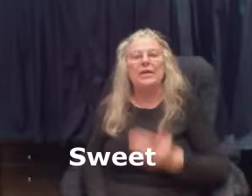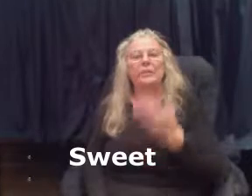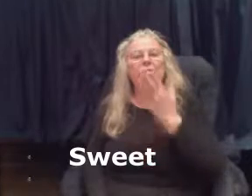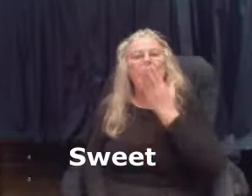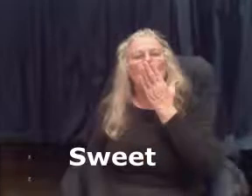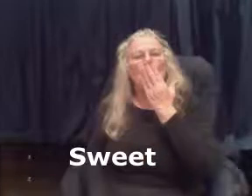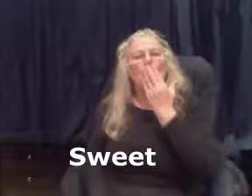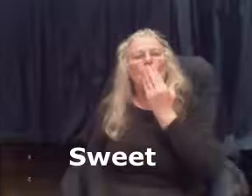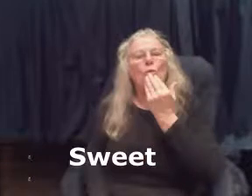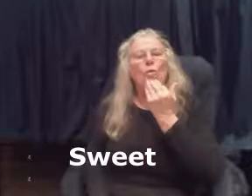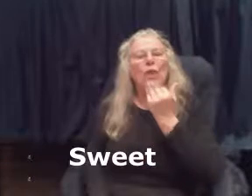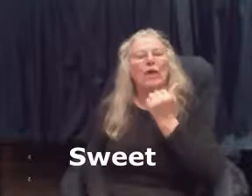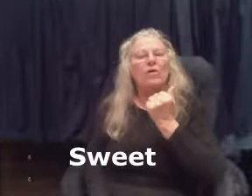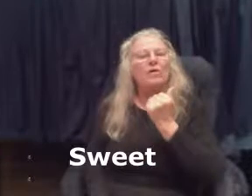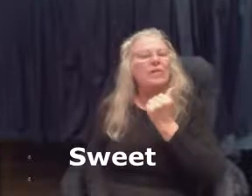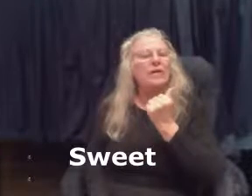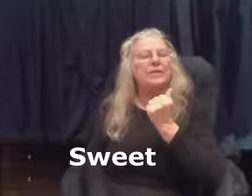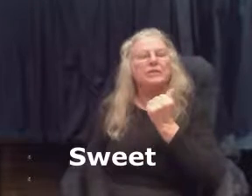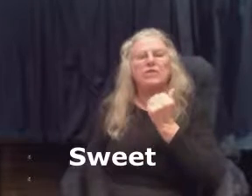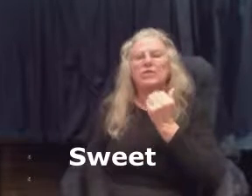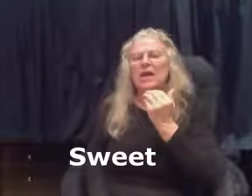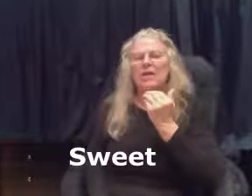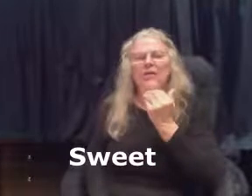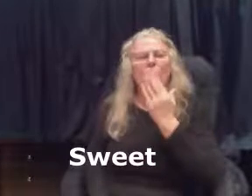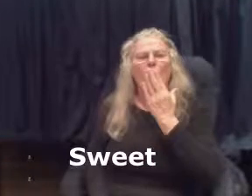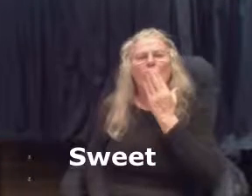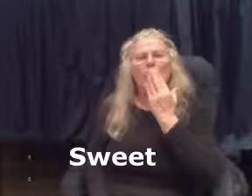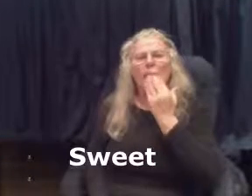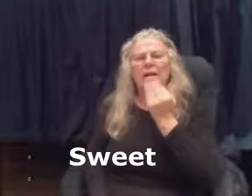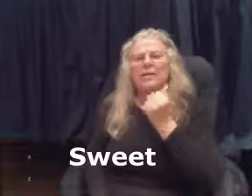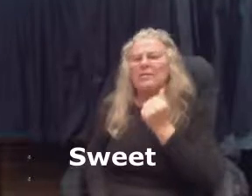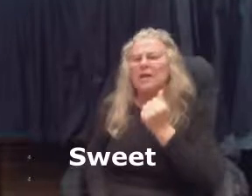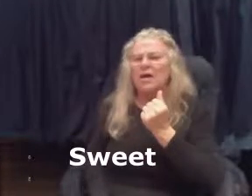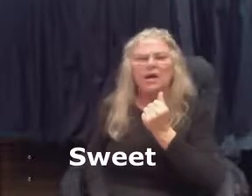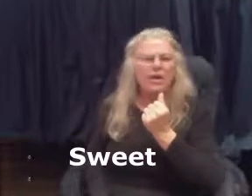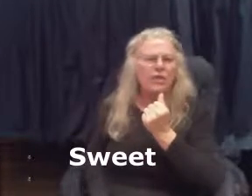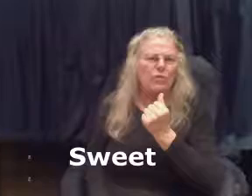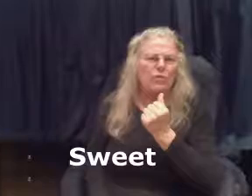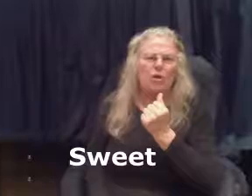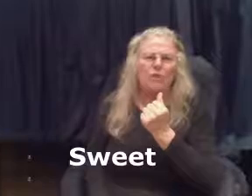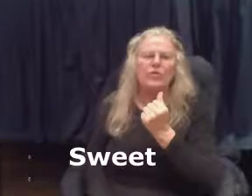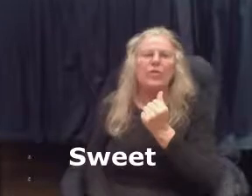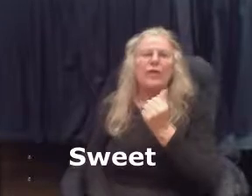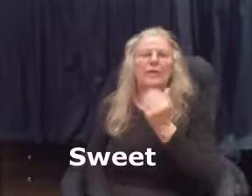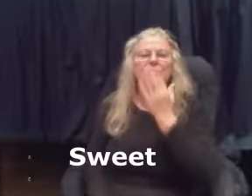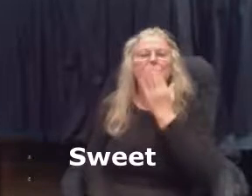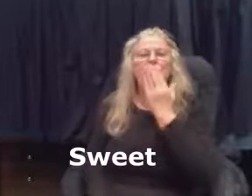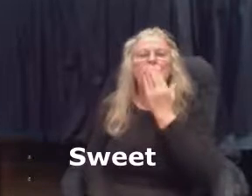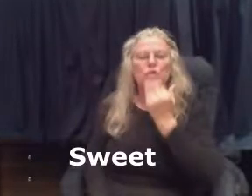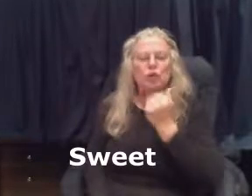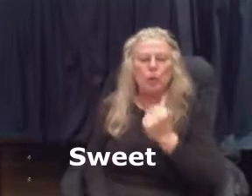Sweet. Right off the lips. Just take, oh, it's like honey dripping off your lips.